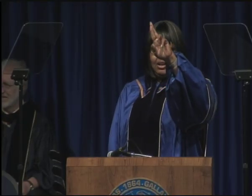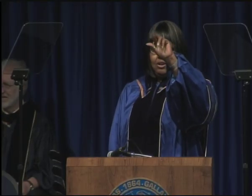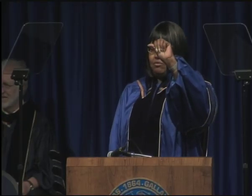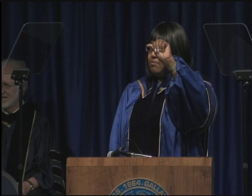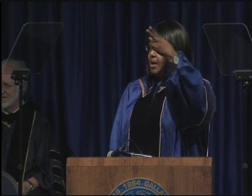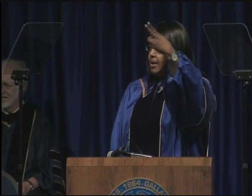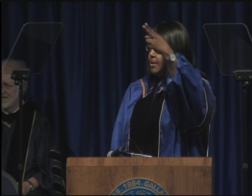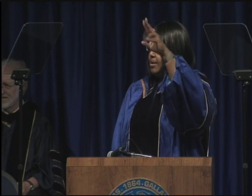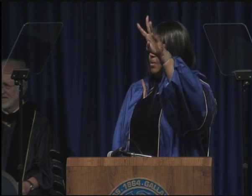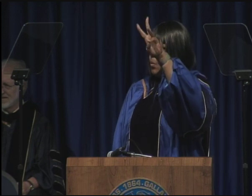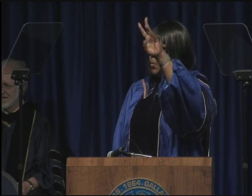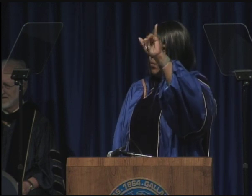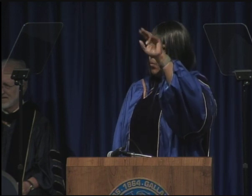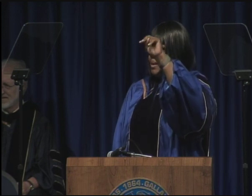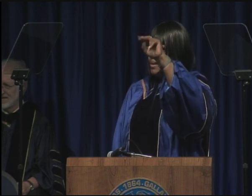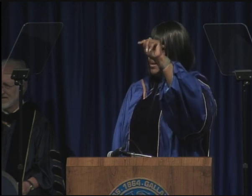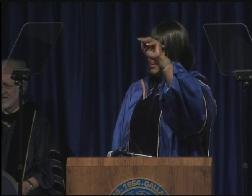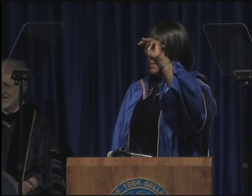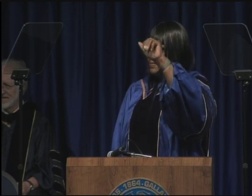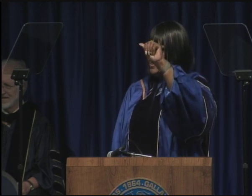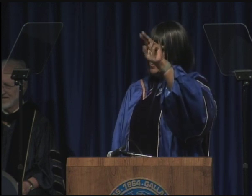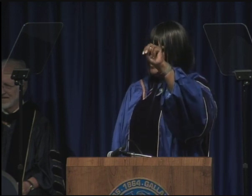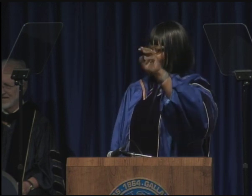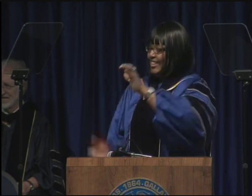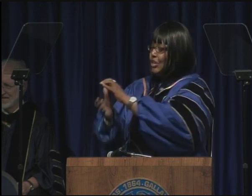Sarah Wintman.